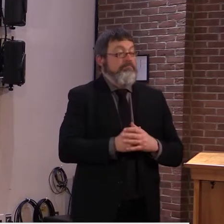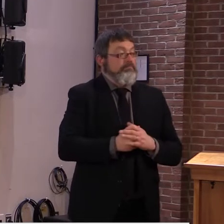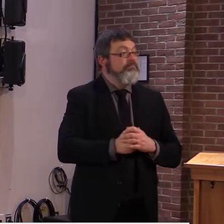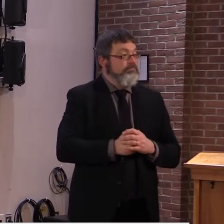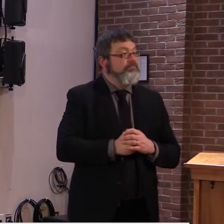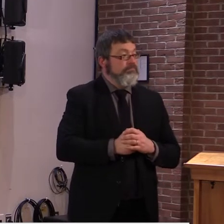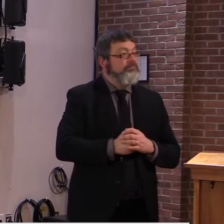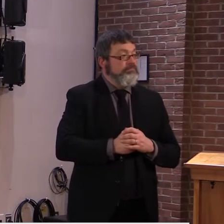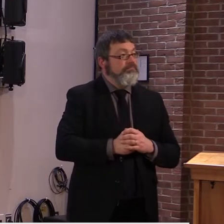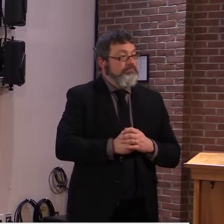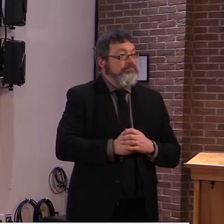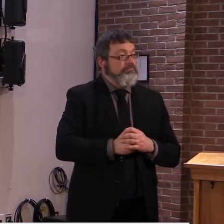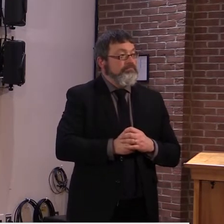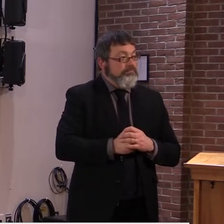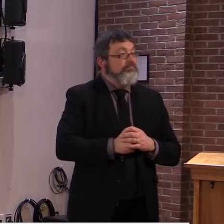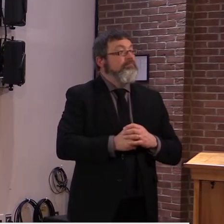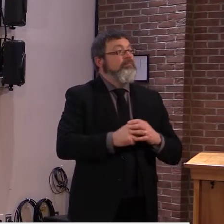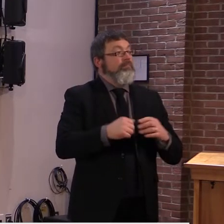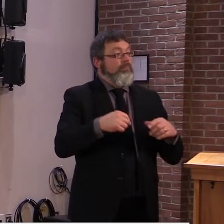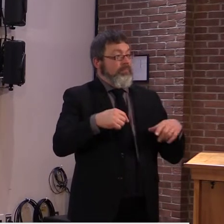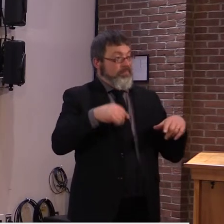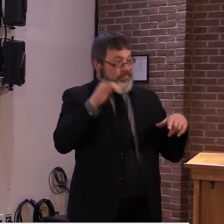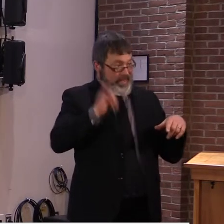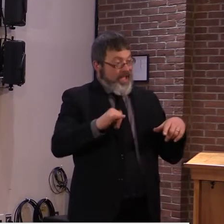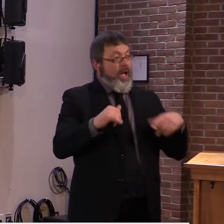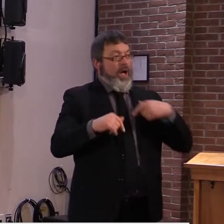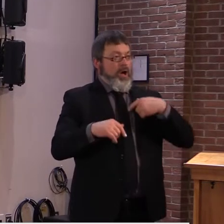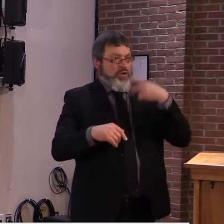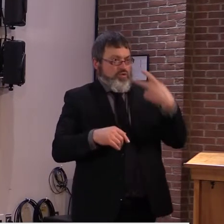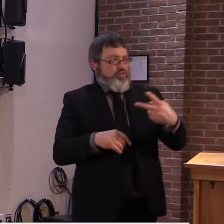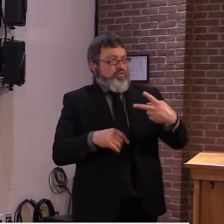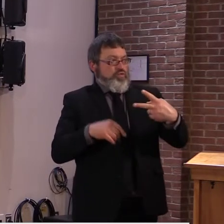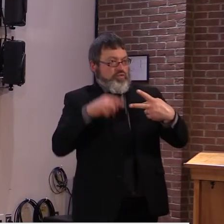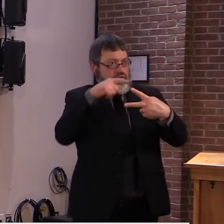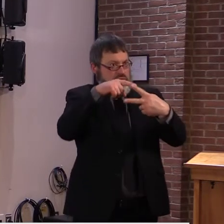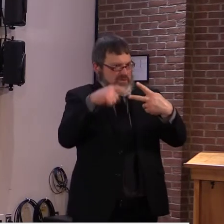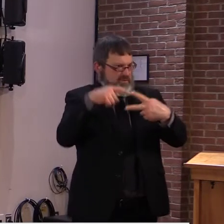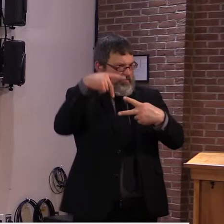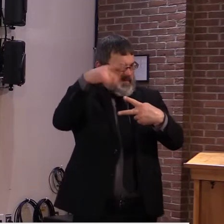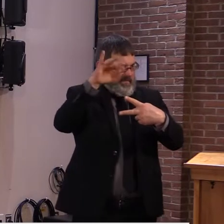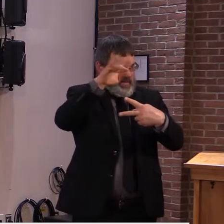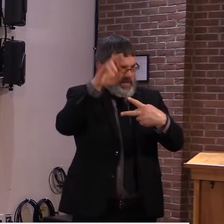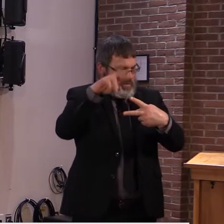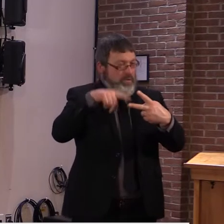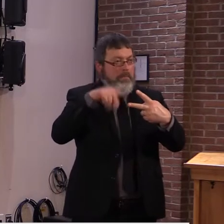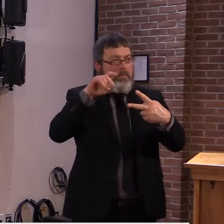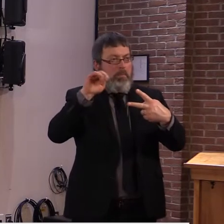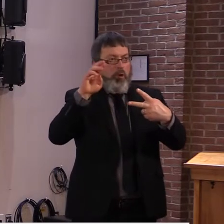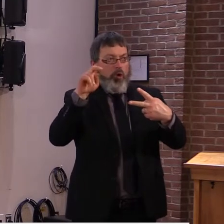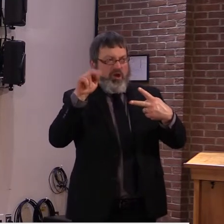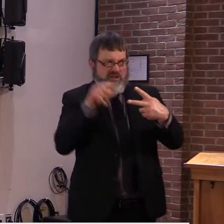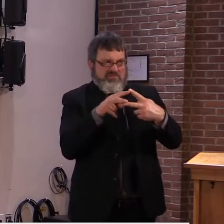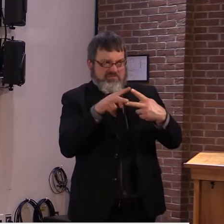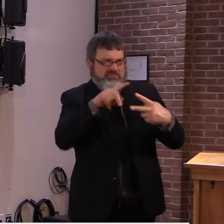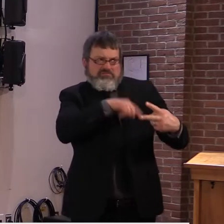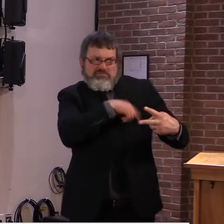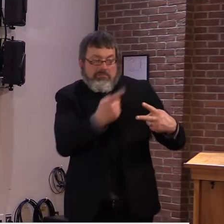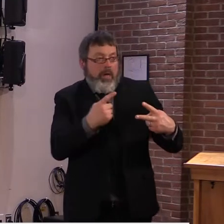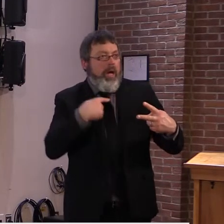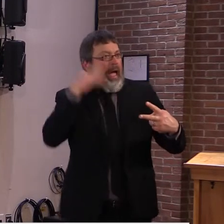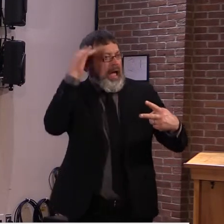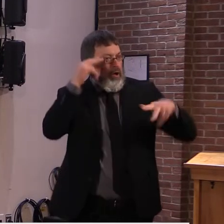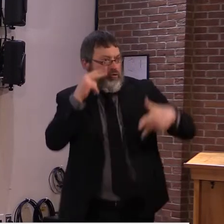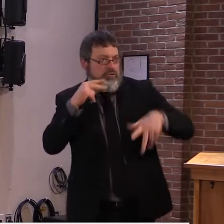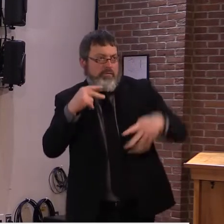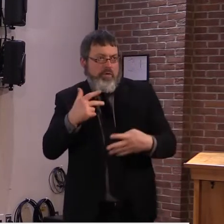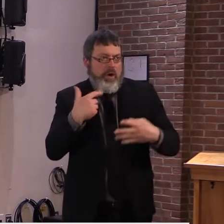the coming year. There are nearly 630,000 people in Vermont and a very large number of people to